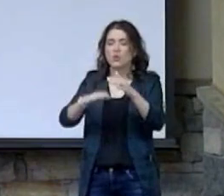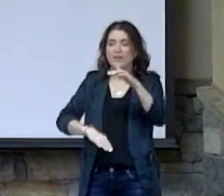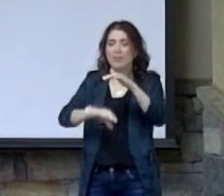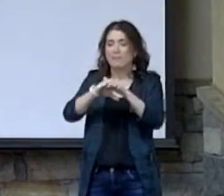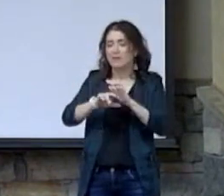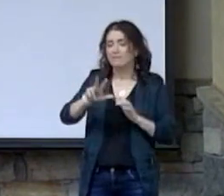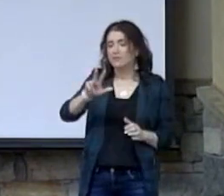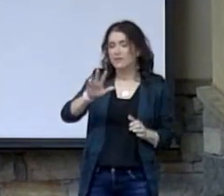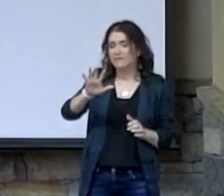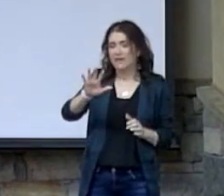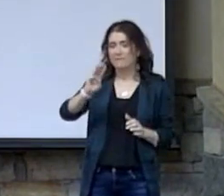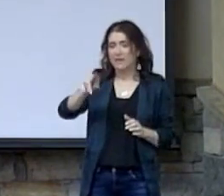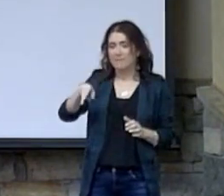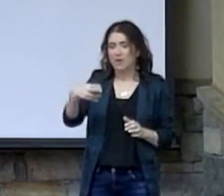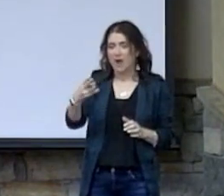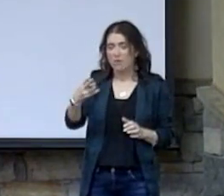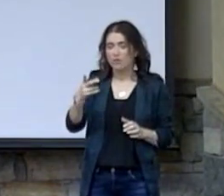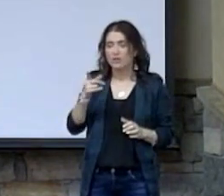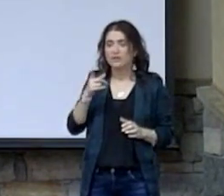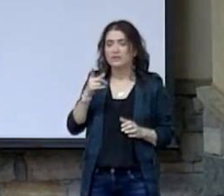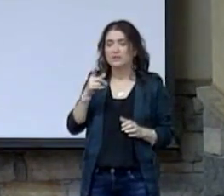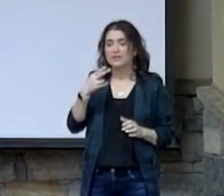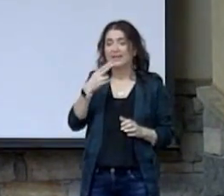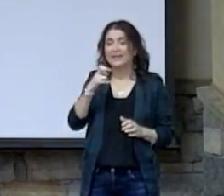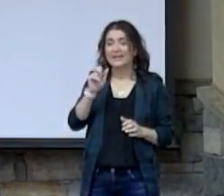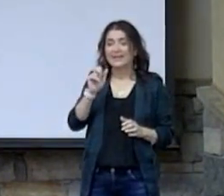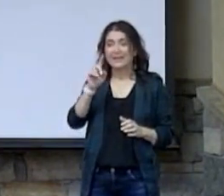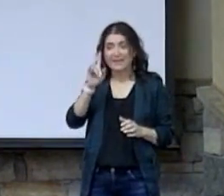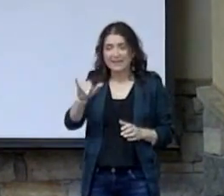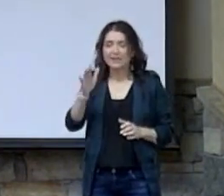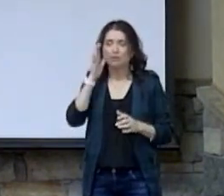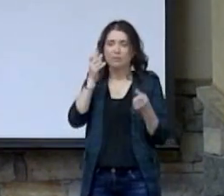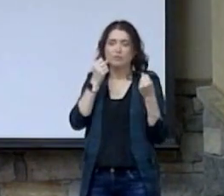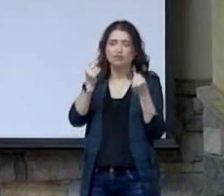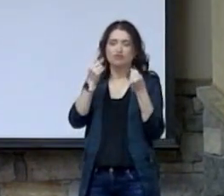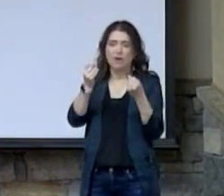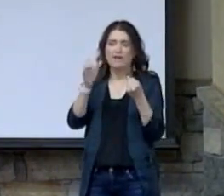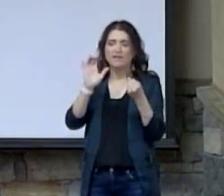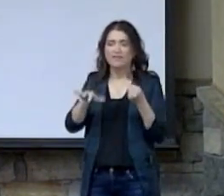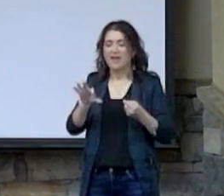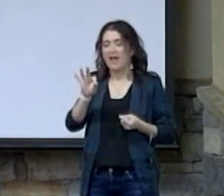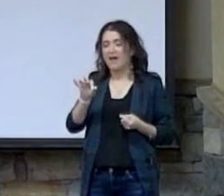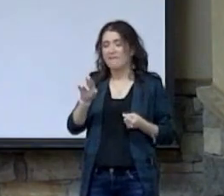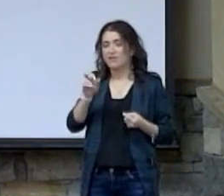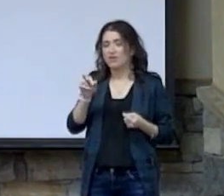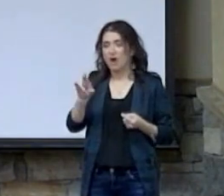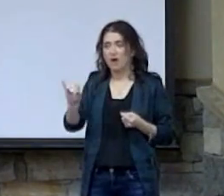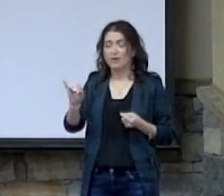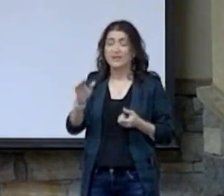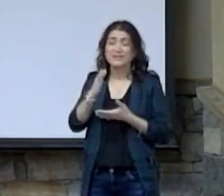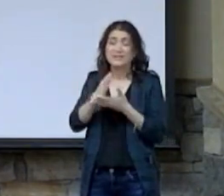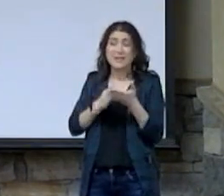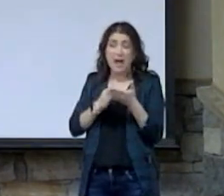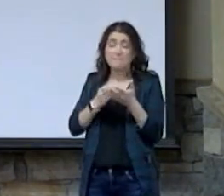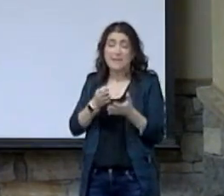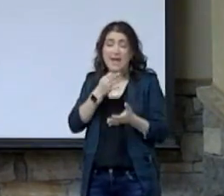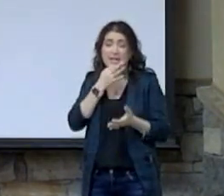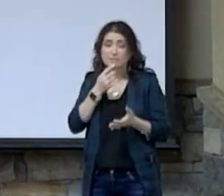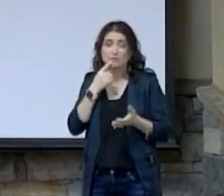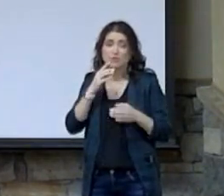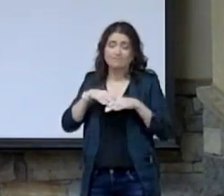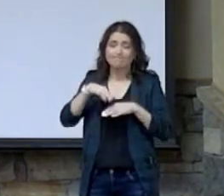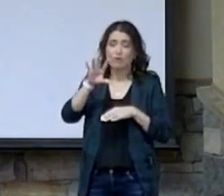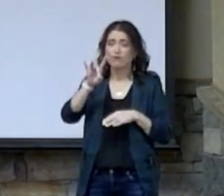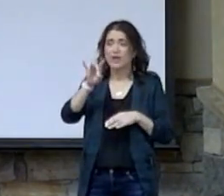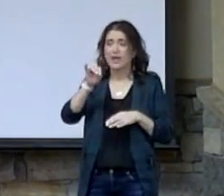35 miles an hour, Heatley would be driving that Ferrari, some experts would say in excess of 80 miles an